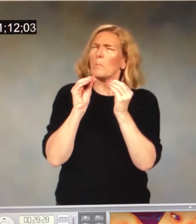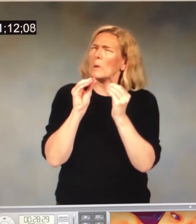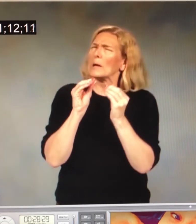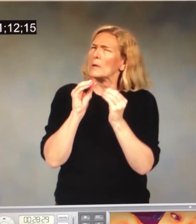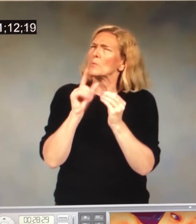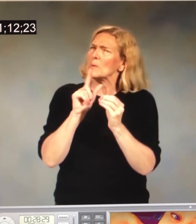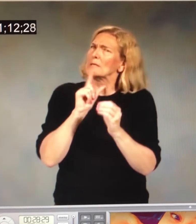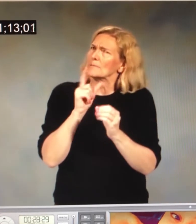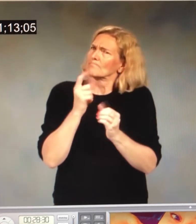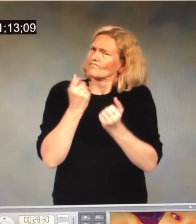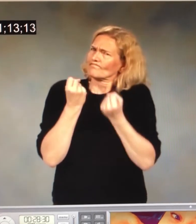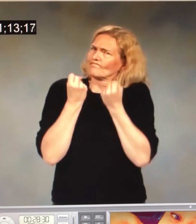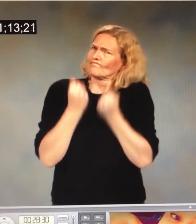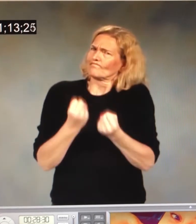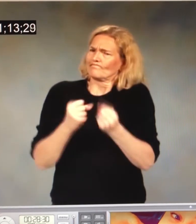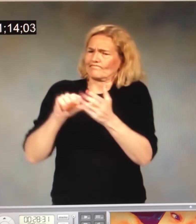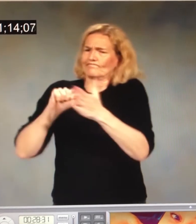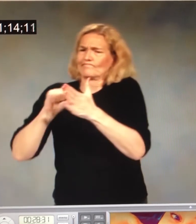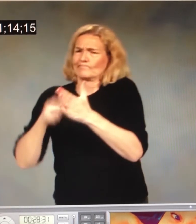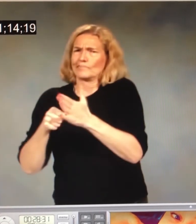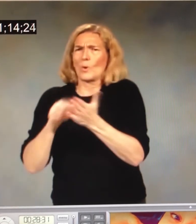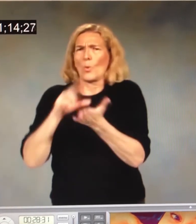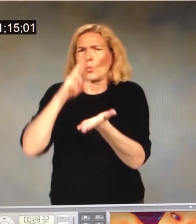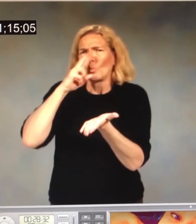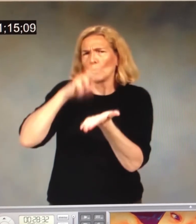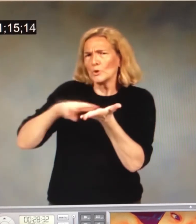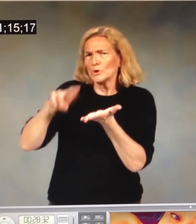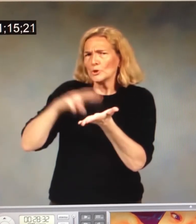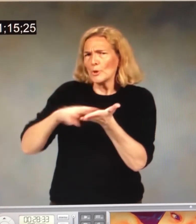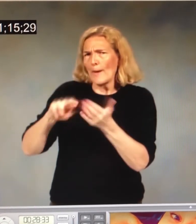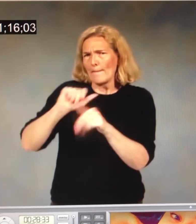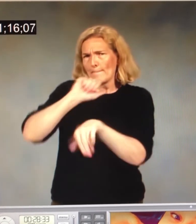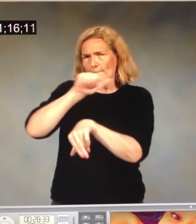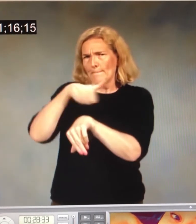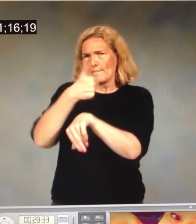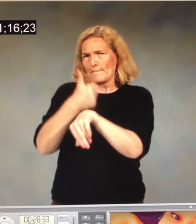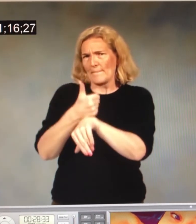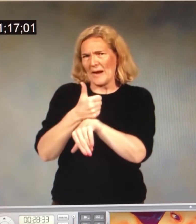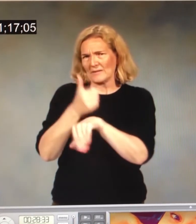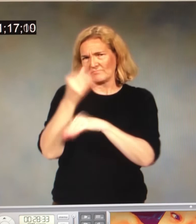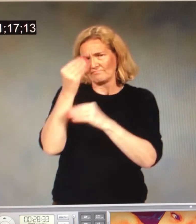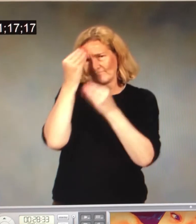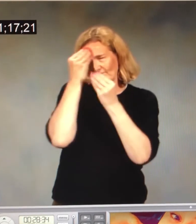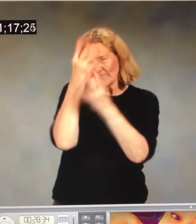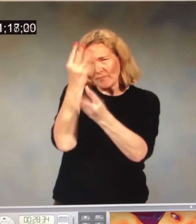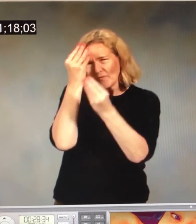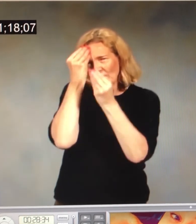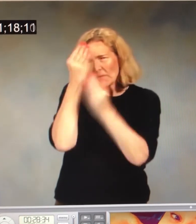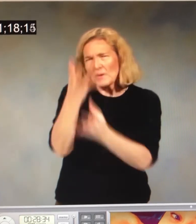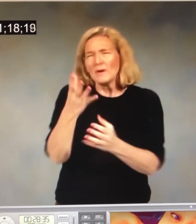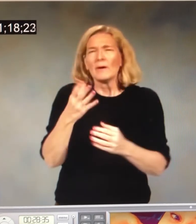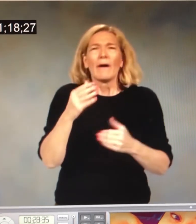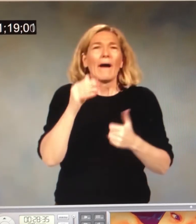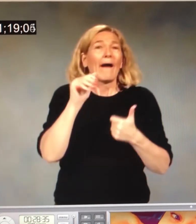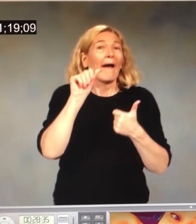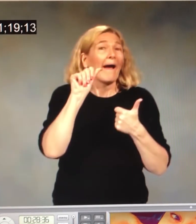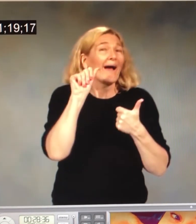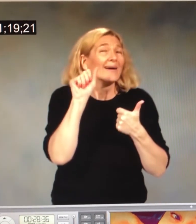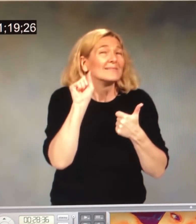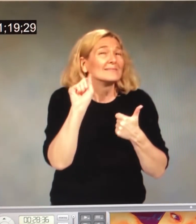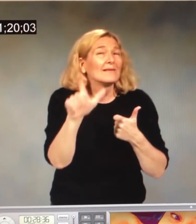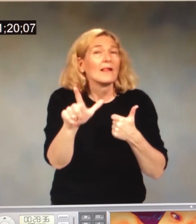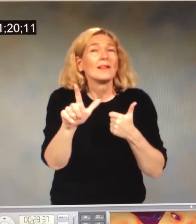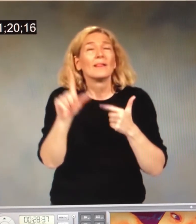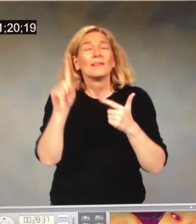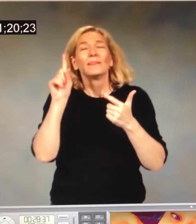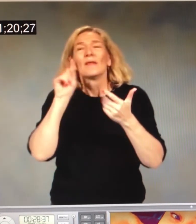to, well, really strongly emphasizing research and setting up